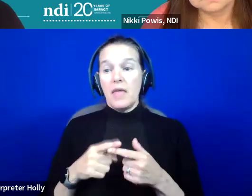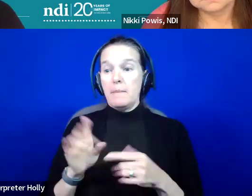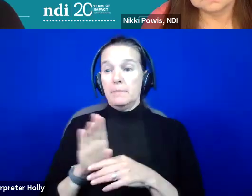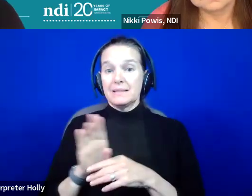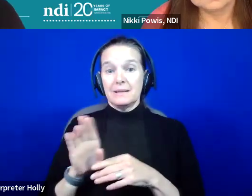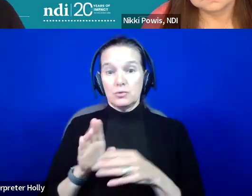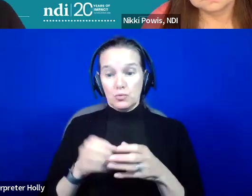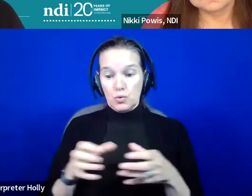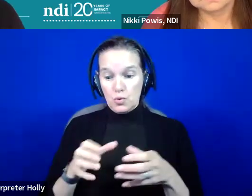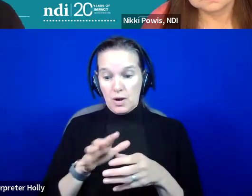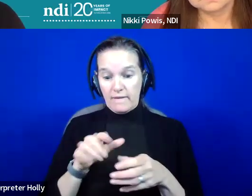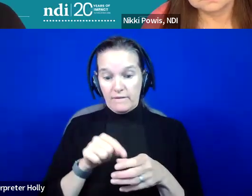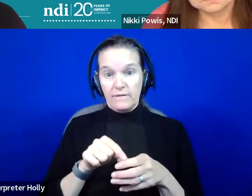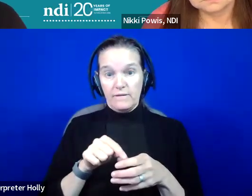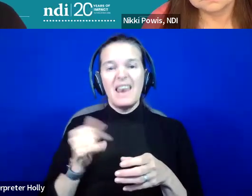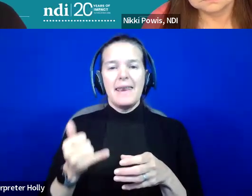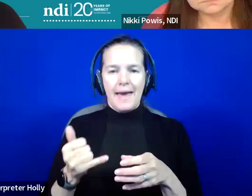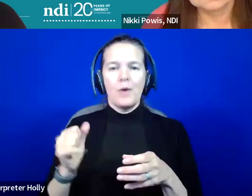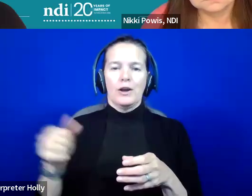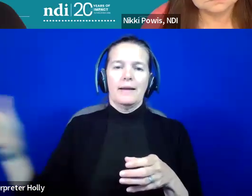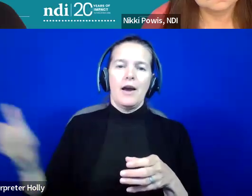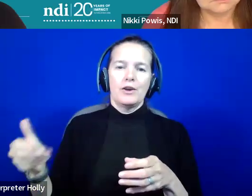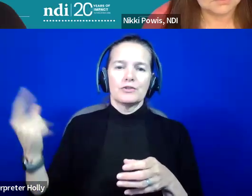hire someone. So they helped with that transition.